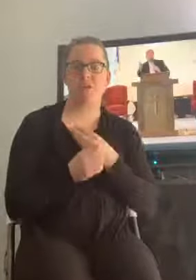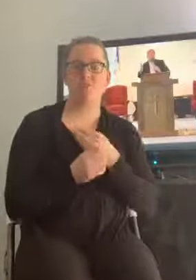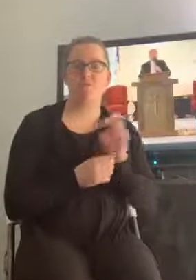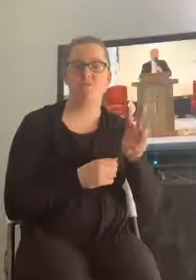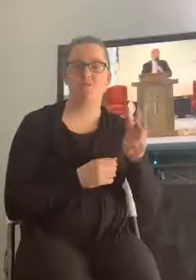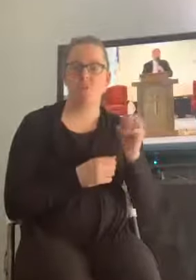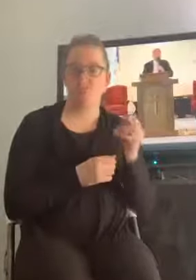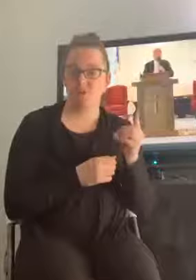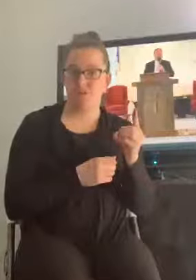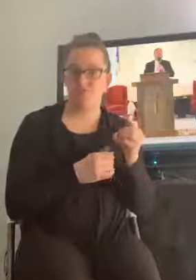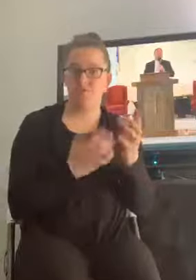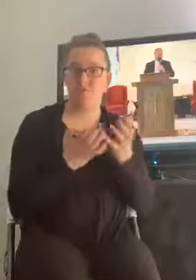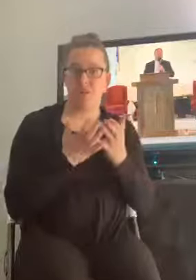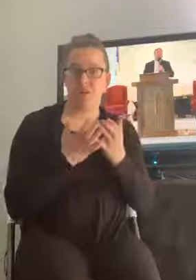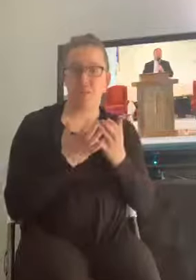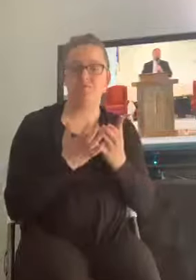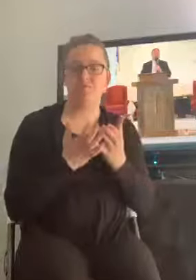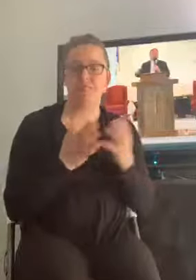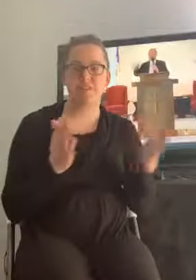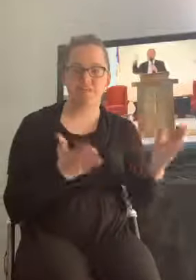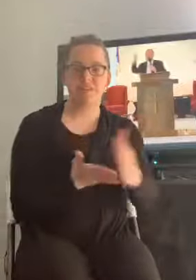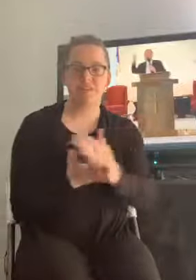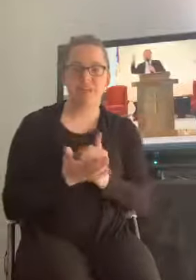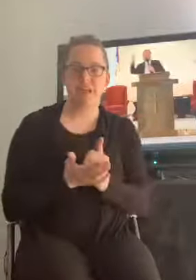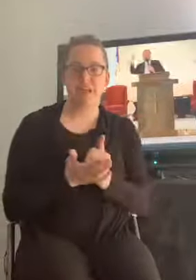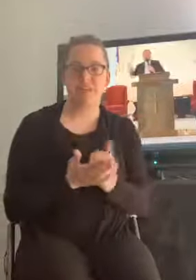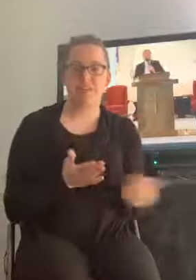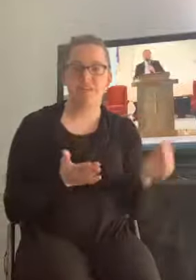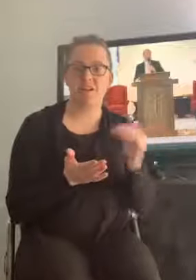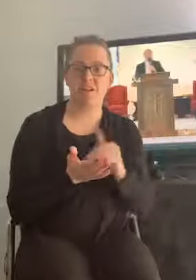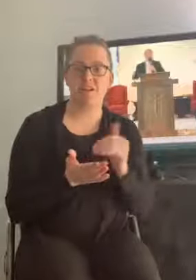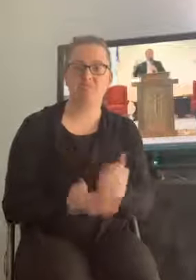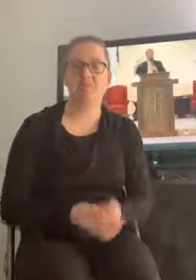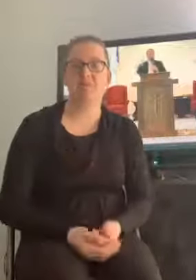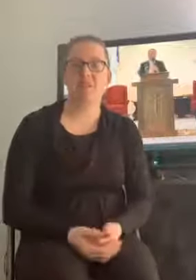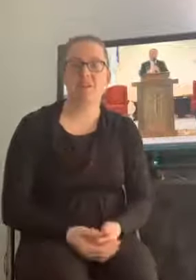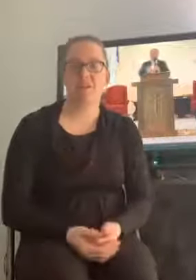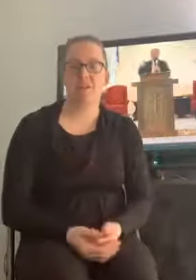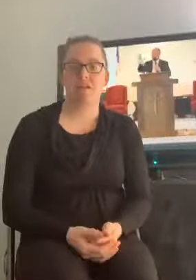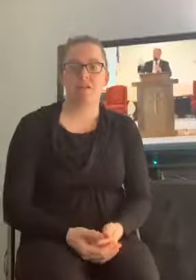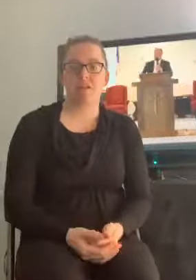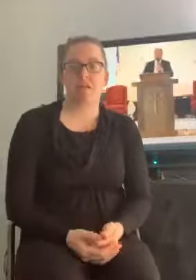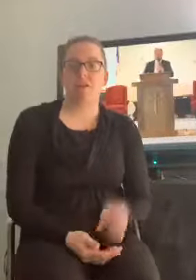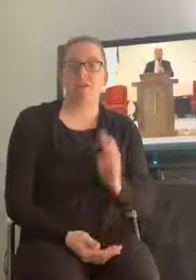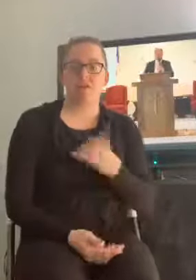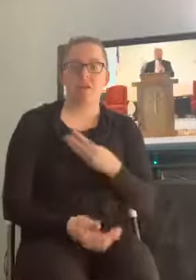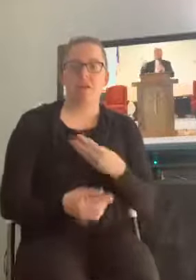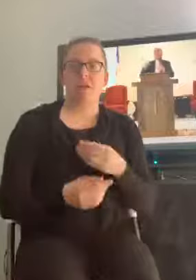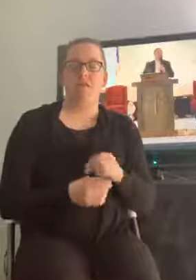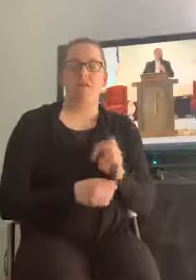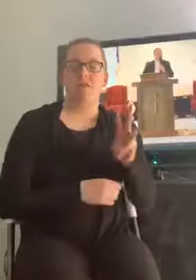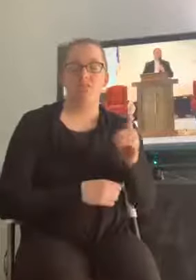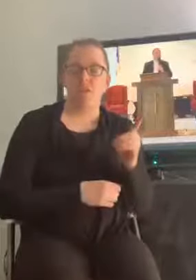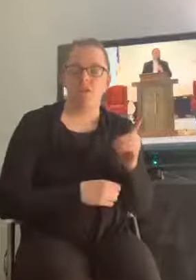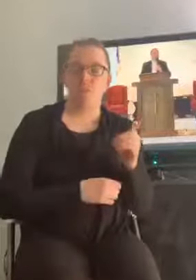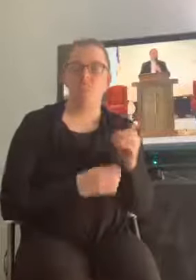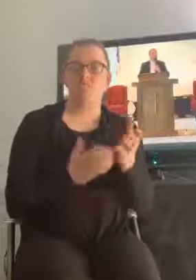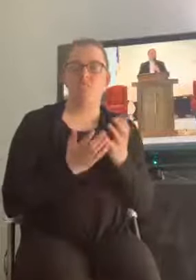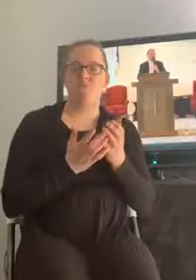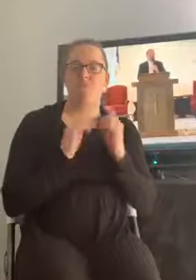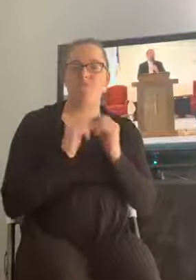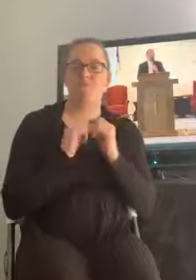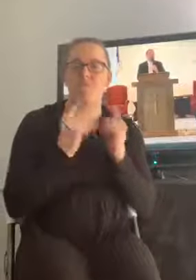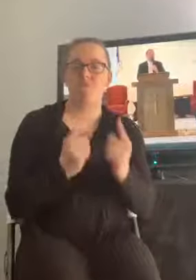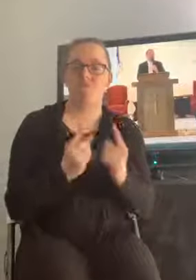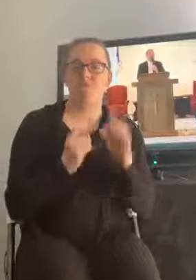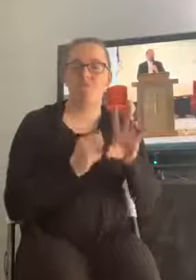mornings together with our brothers and sisters of like precious faith, where we would be able to go to our jobs and just go back to what we do as normal, but that's not the situation